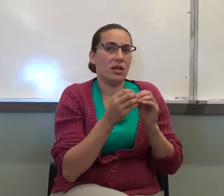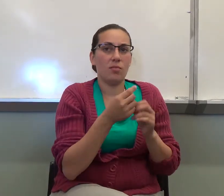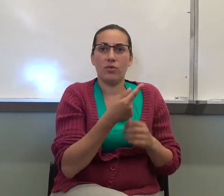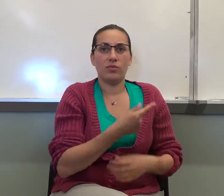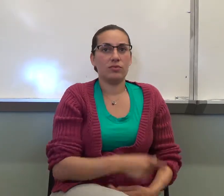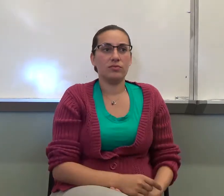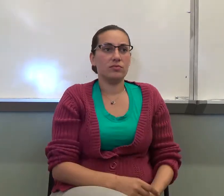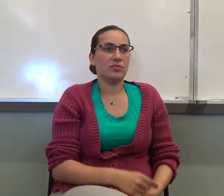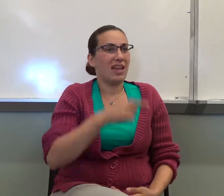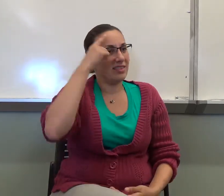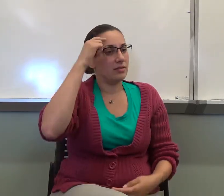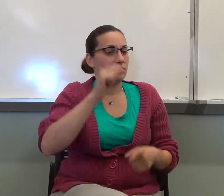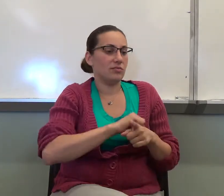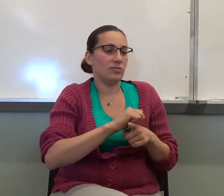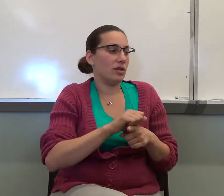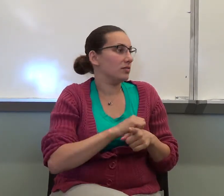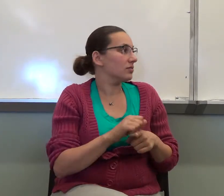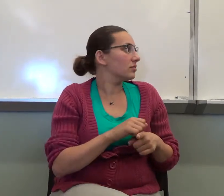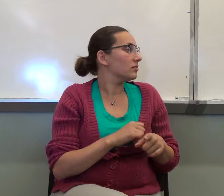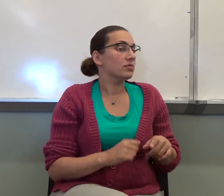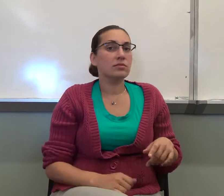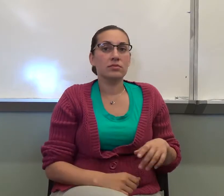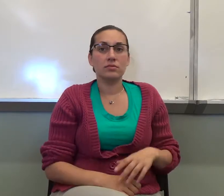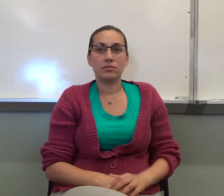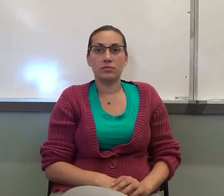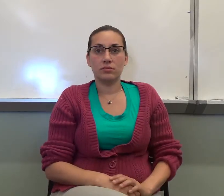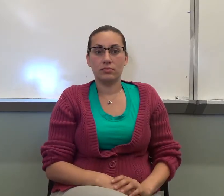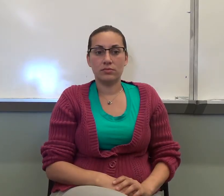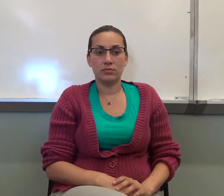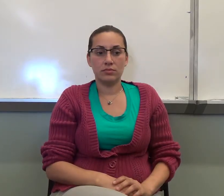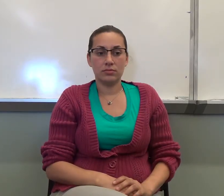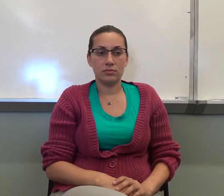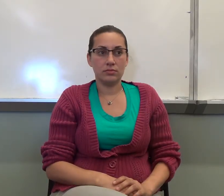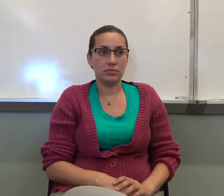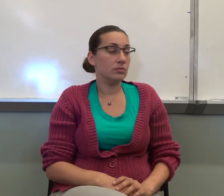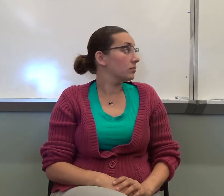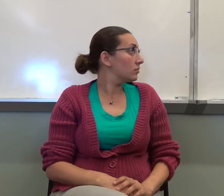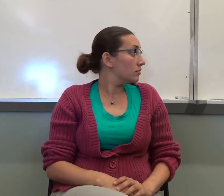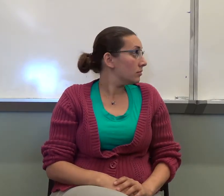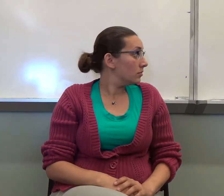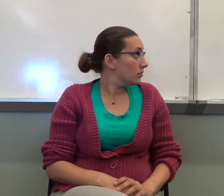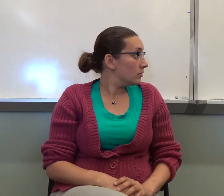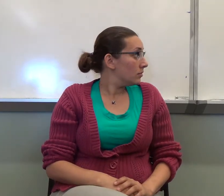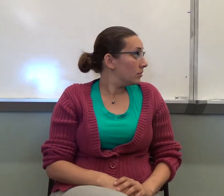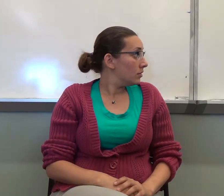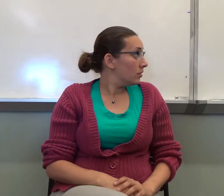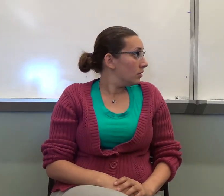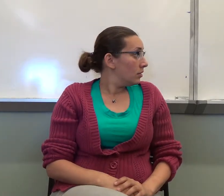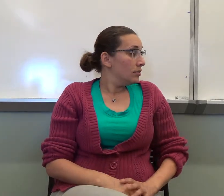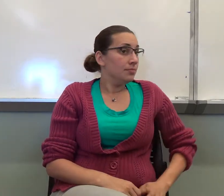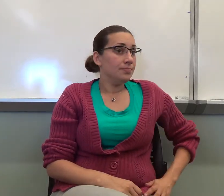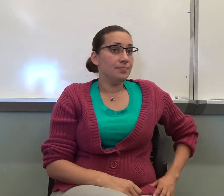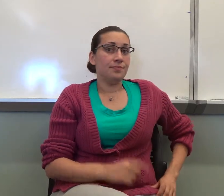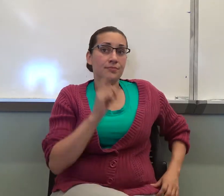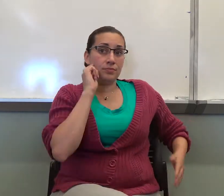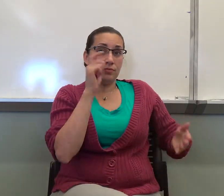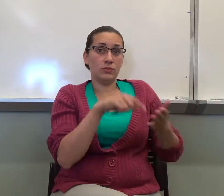2 times 2 times p, that would be 4p. Notice there's a 2 up there now because of the canceling. And that